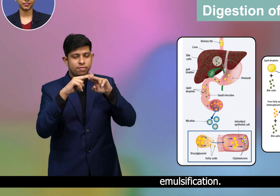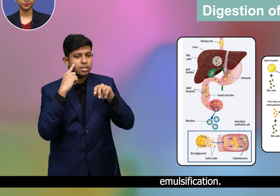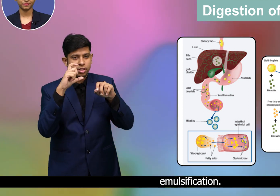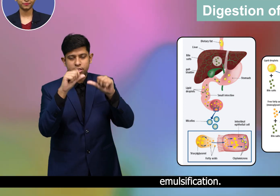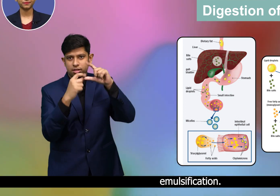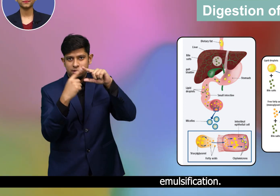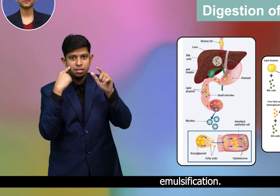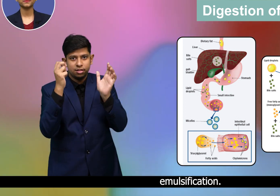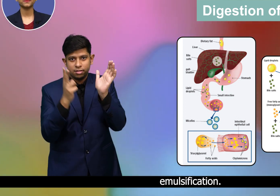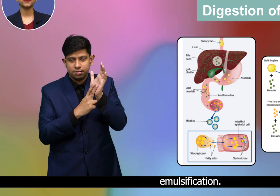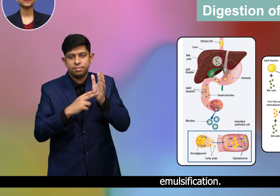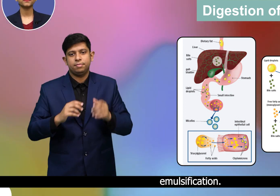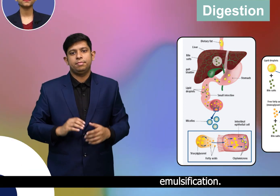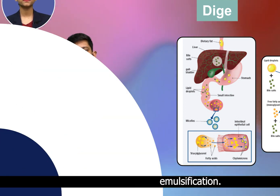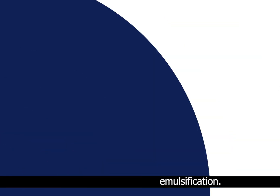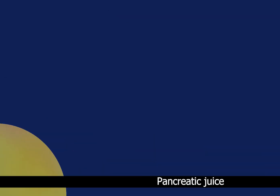emulsification.